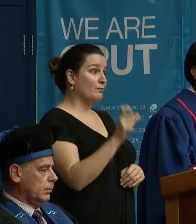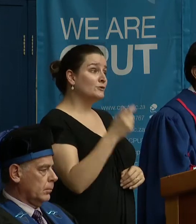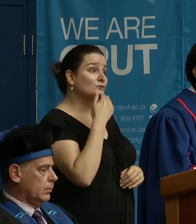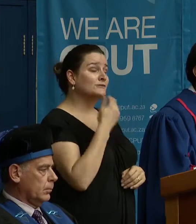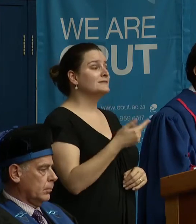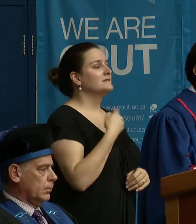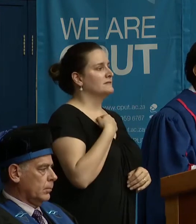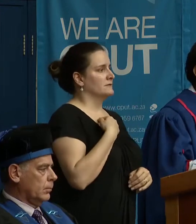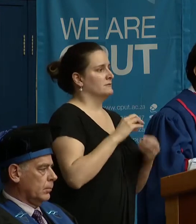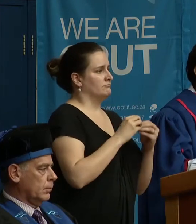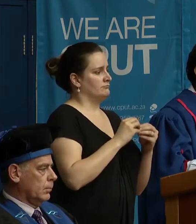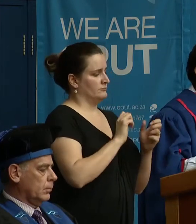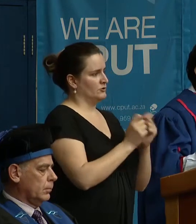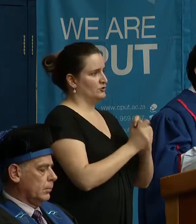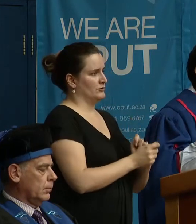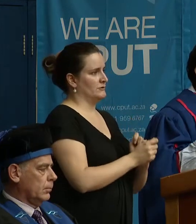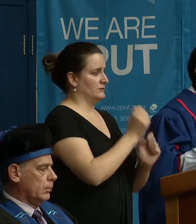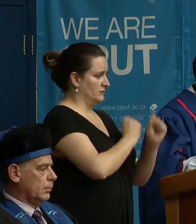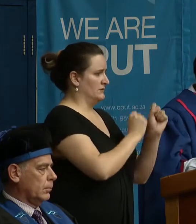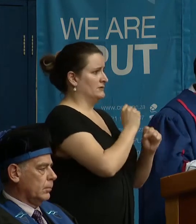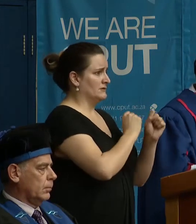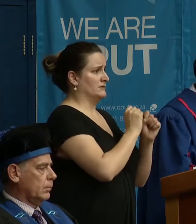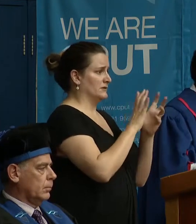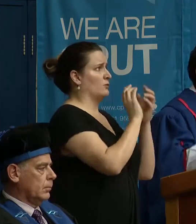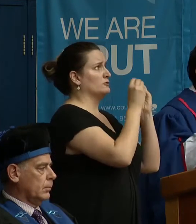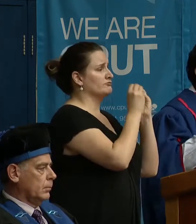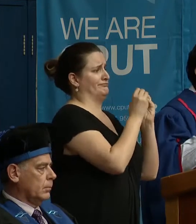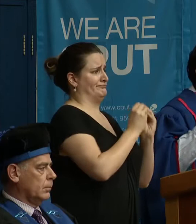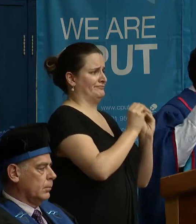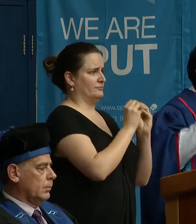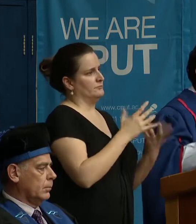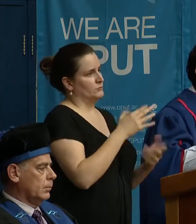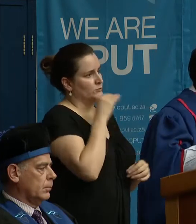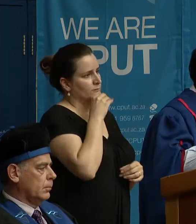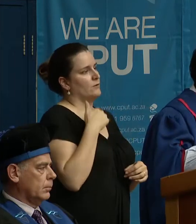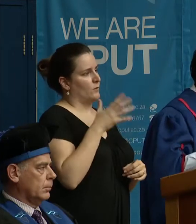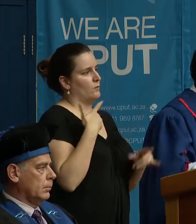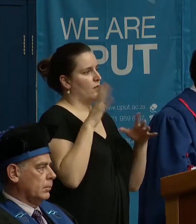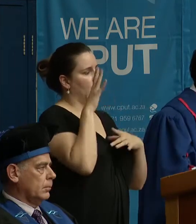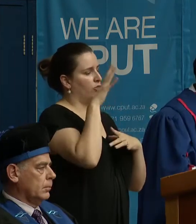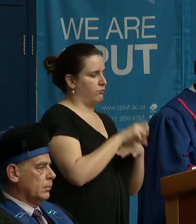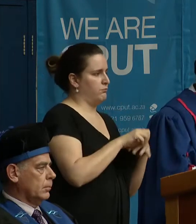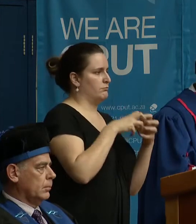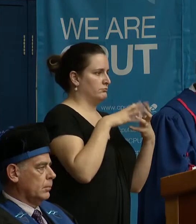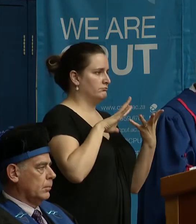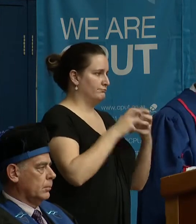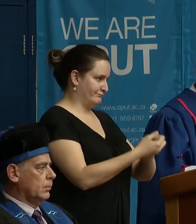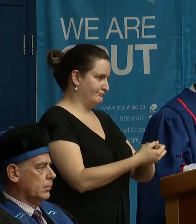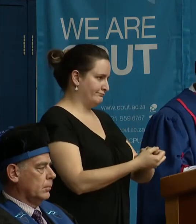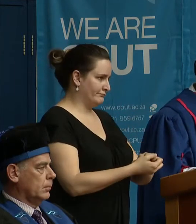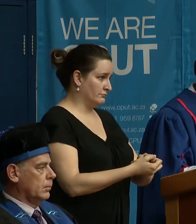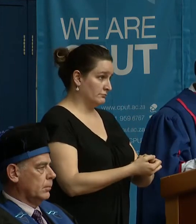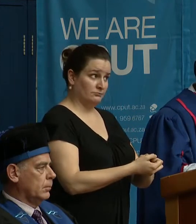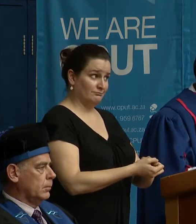to change both engines on a Boeing while the Boeing was still flying, obviously implying that we were going to crash and burn like the Boeing.